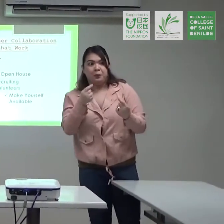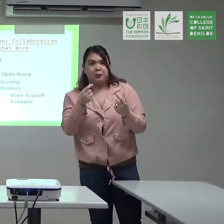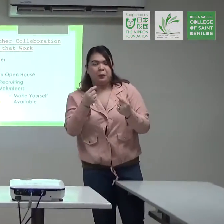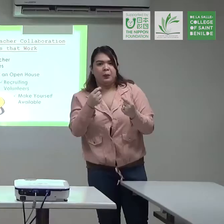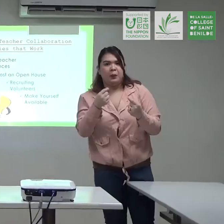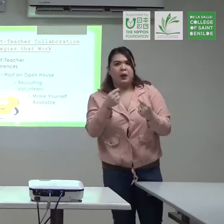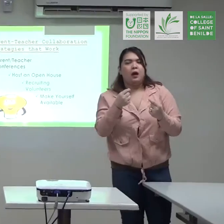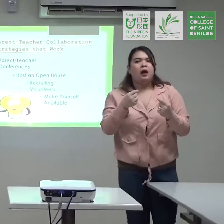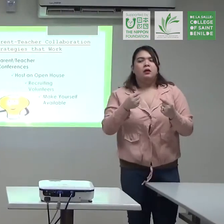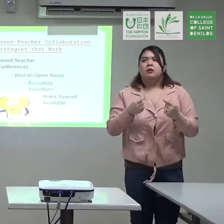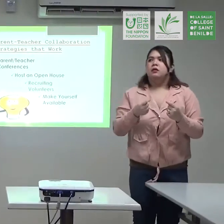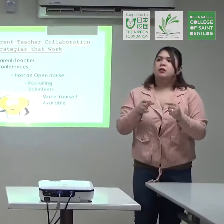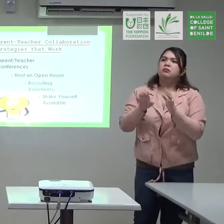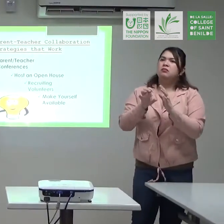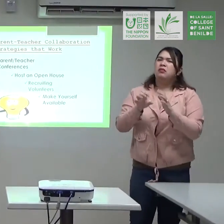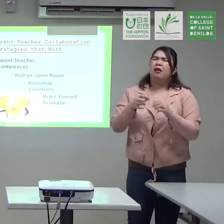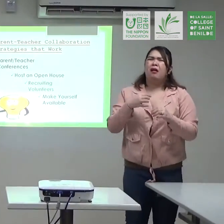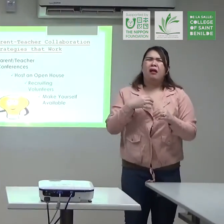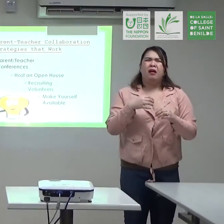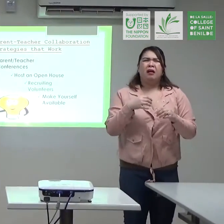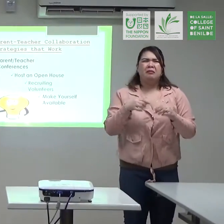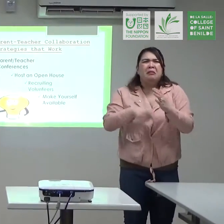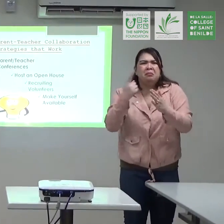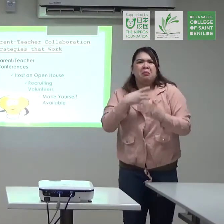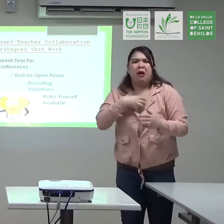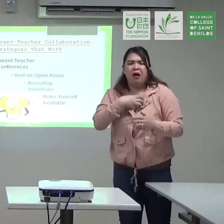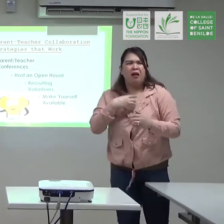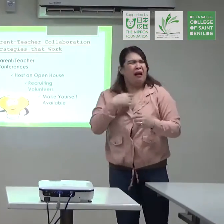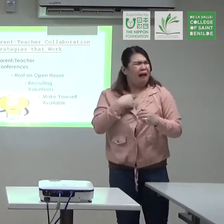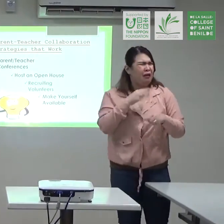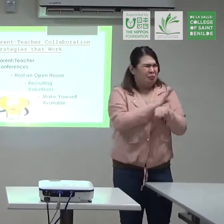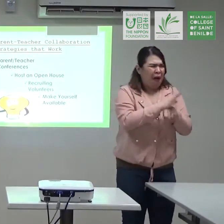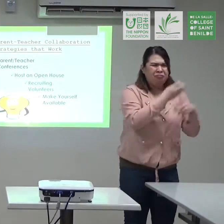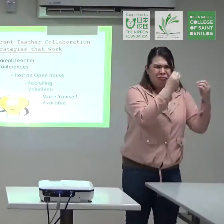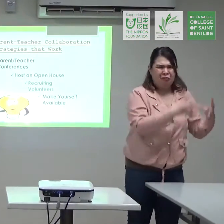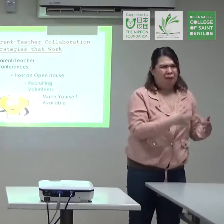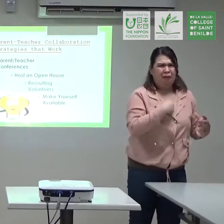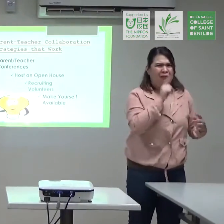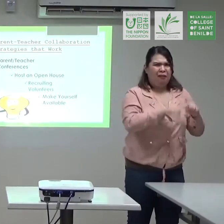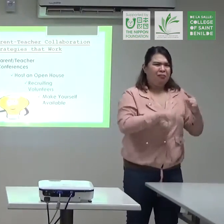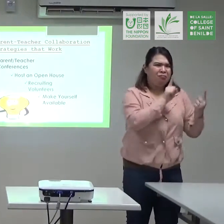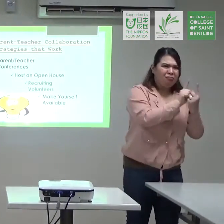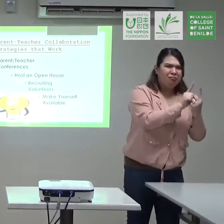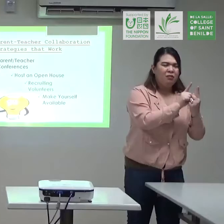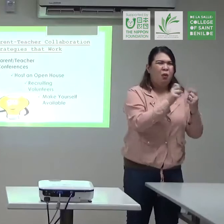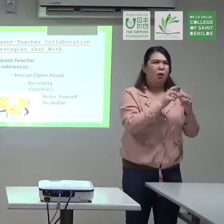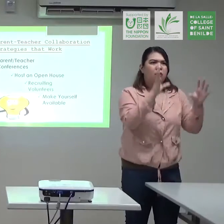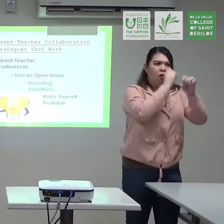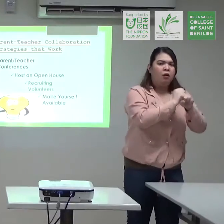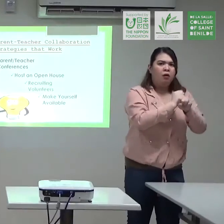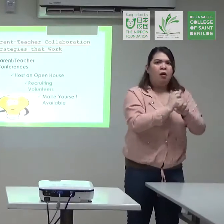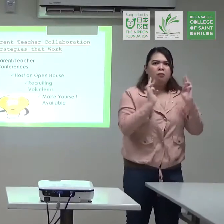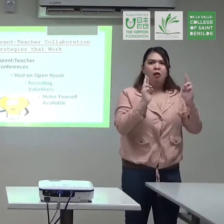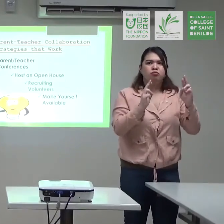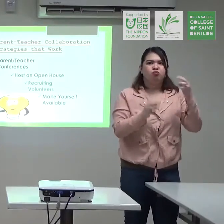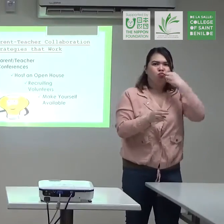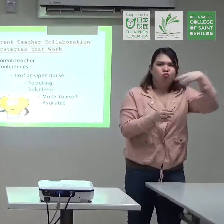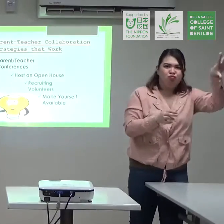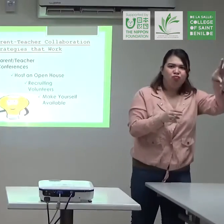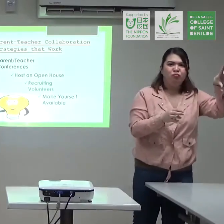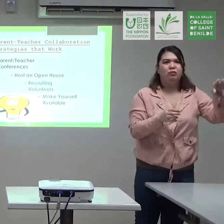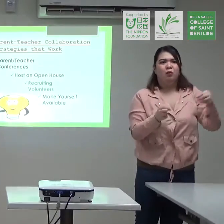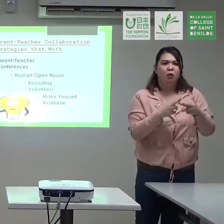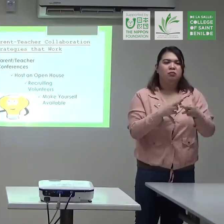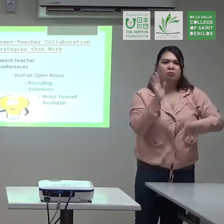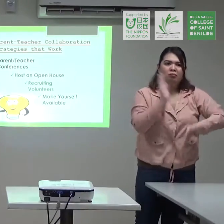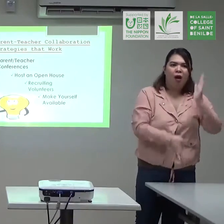I cannot even have the chance to talk to the teacher because the teacher is always busy. After class, she will always rush home. She will do